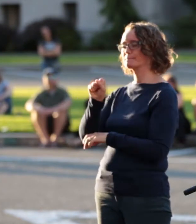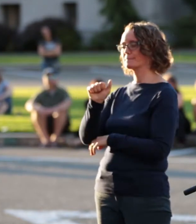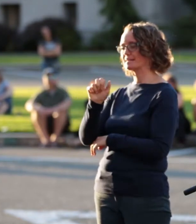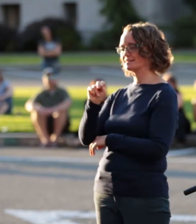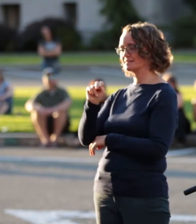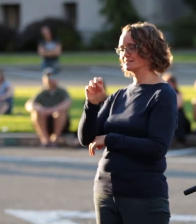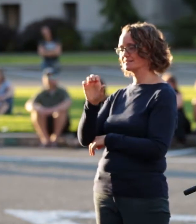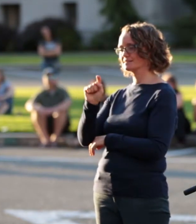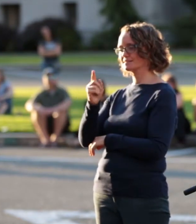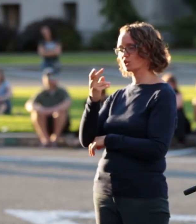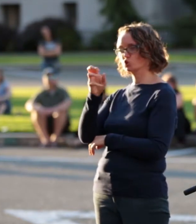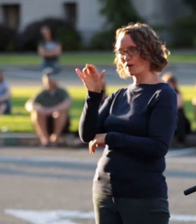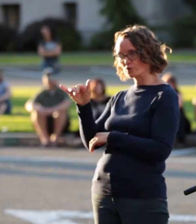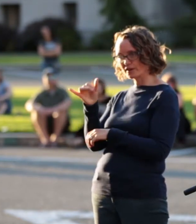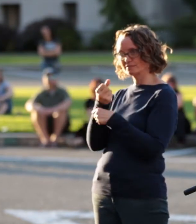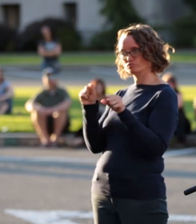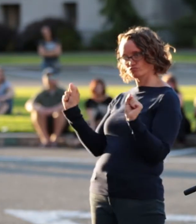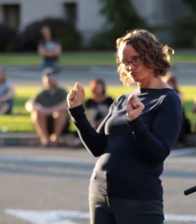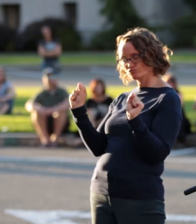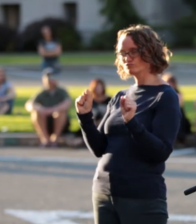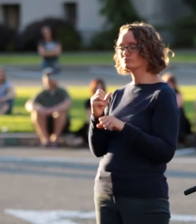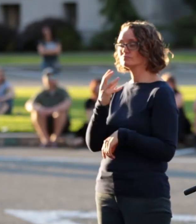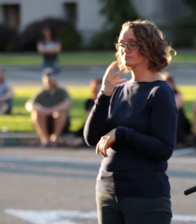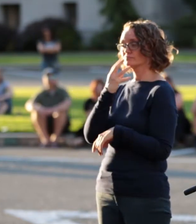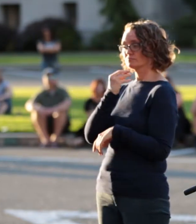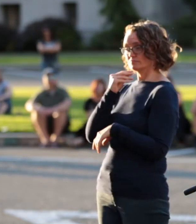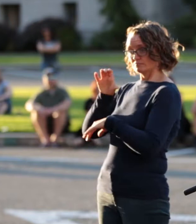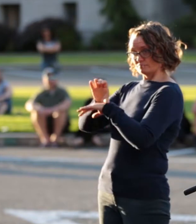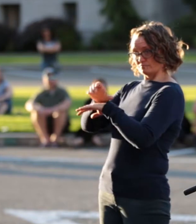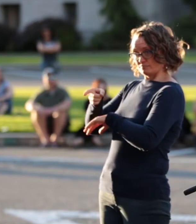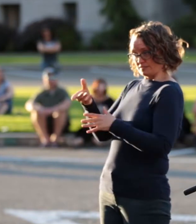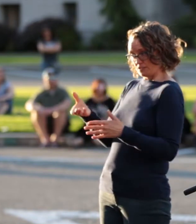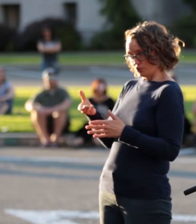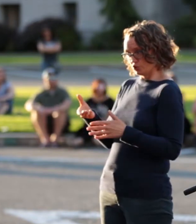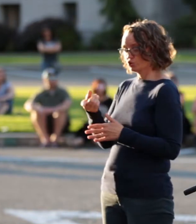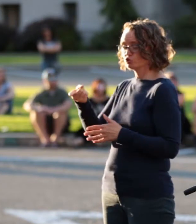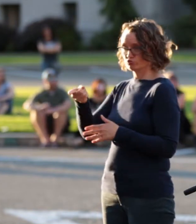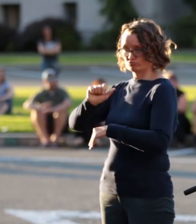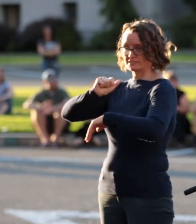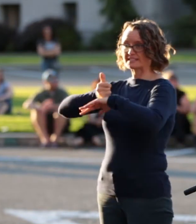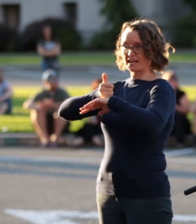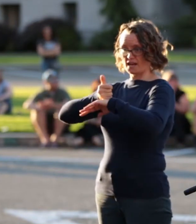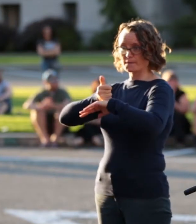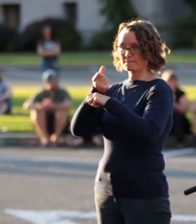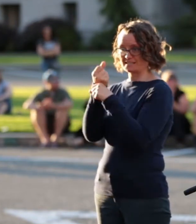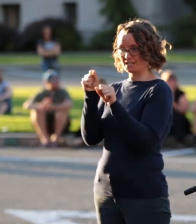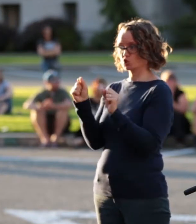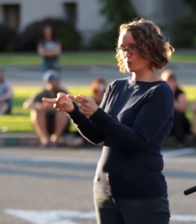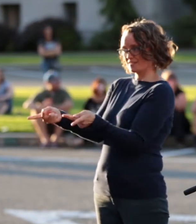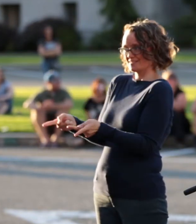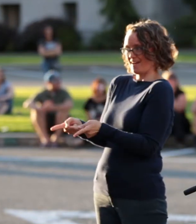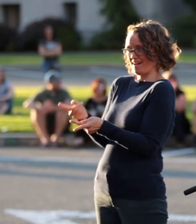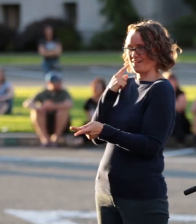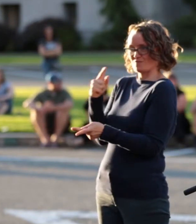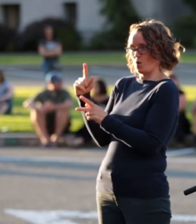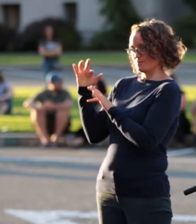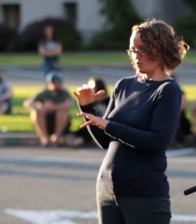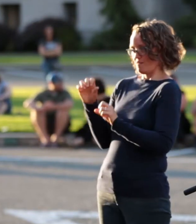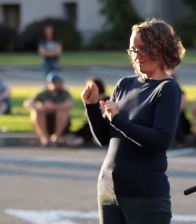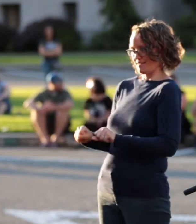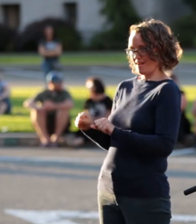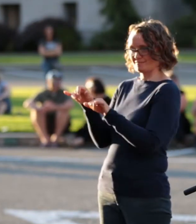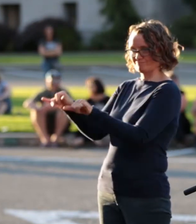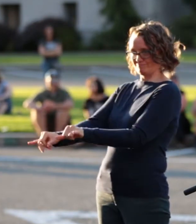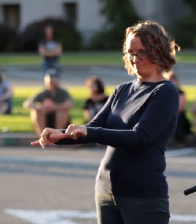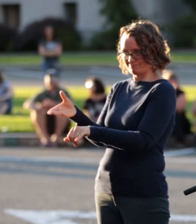Beth Hatfalah is the first to provide a sanctuary site, and we are extremely grateful for